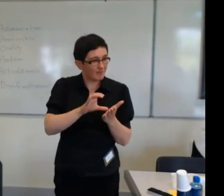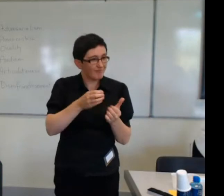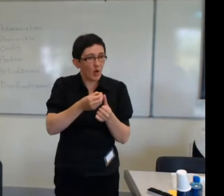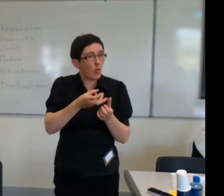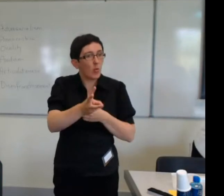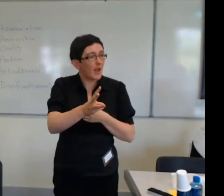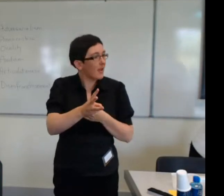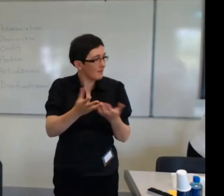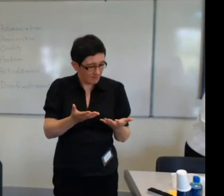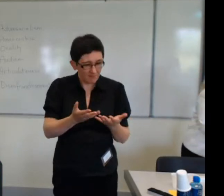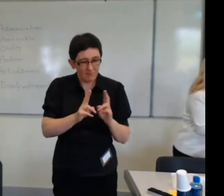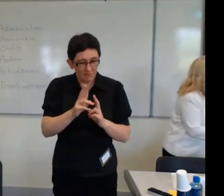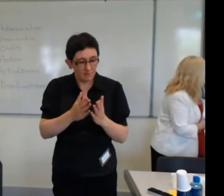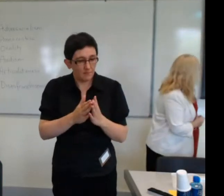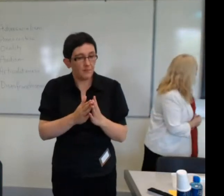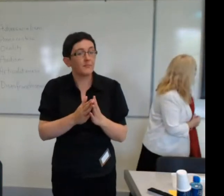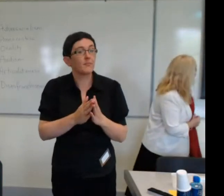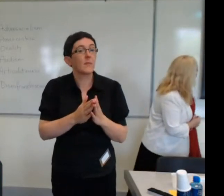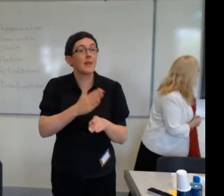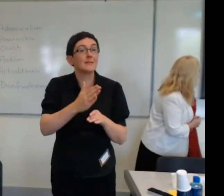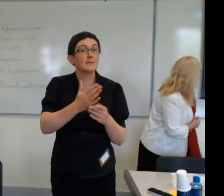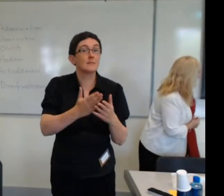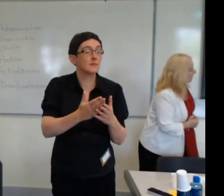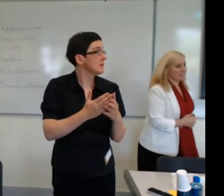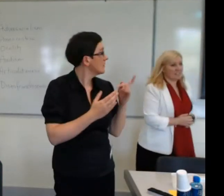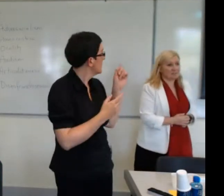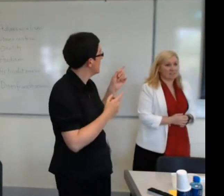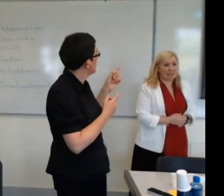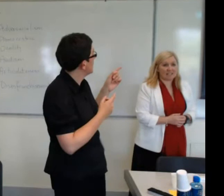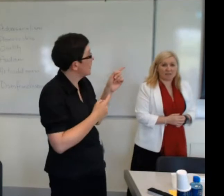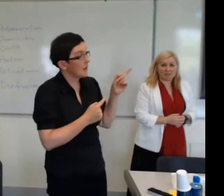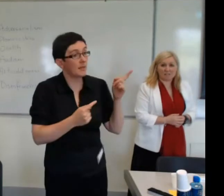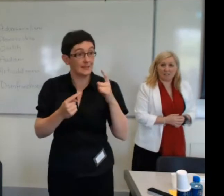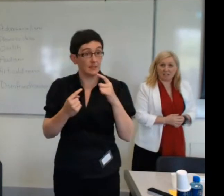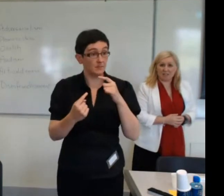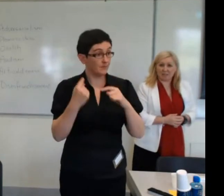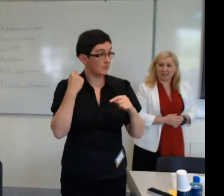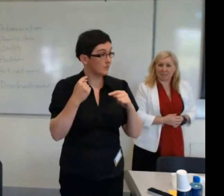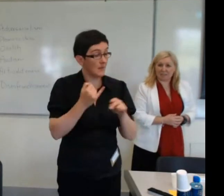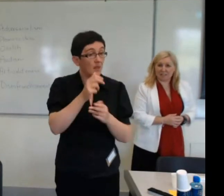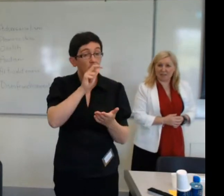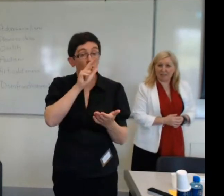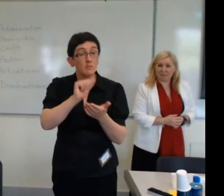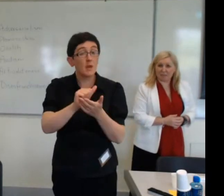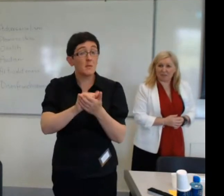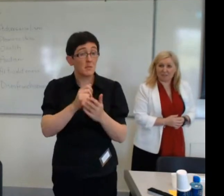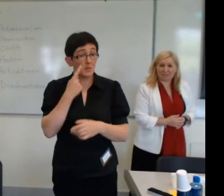talk about. Just to get us started, this is an event, this was a case that was in the papers that you may have come across. Yeah,